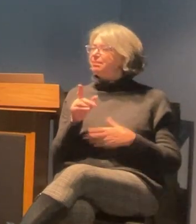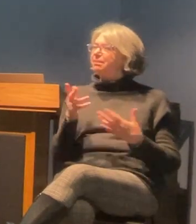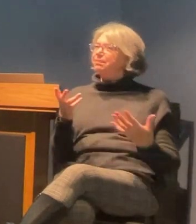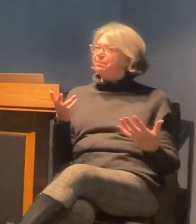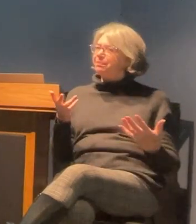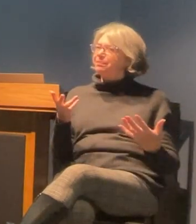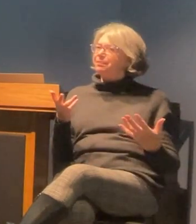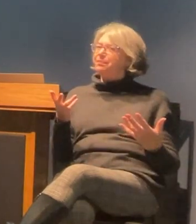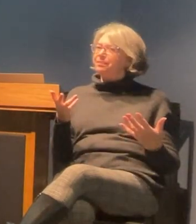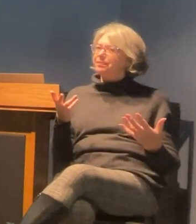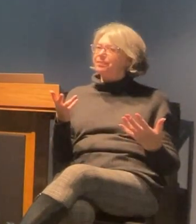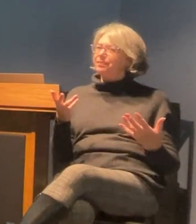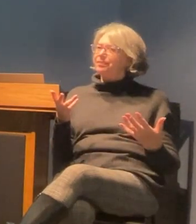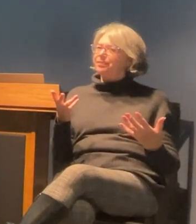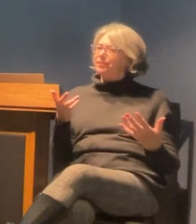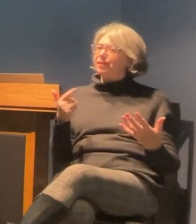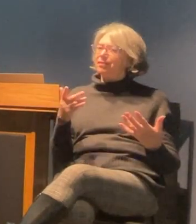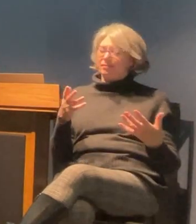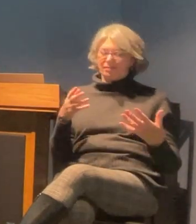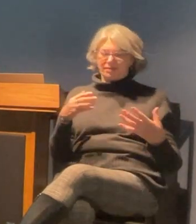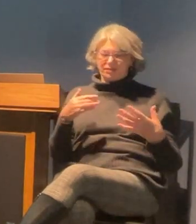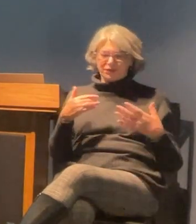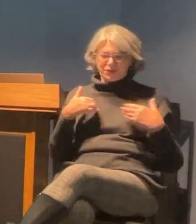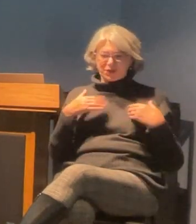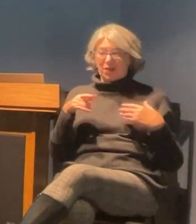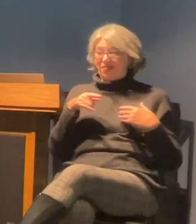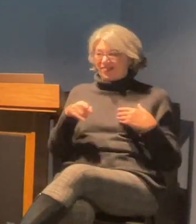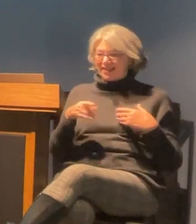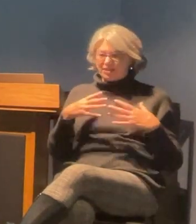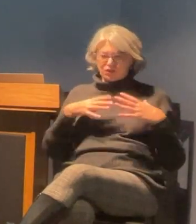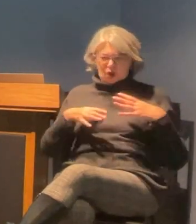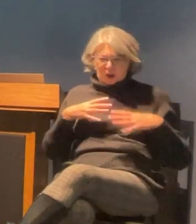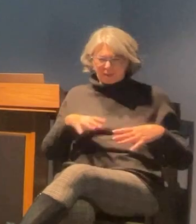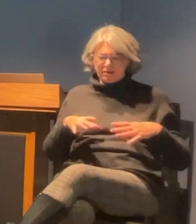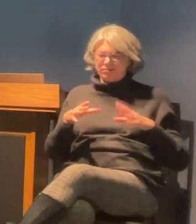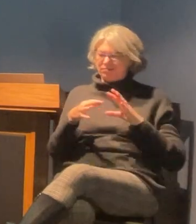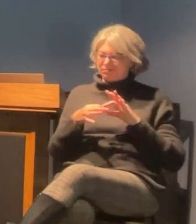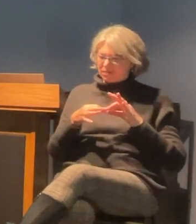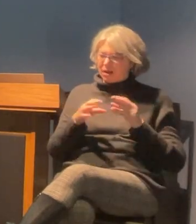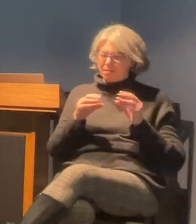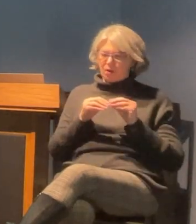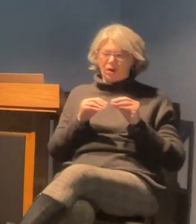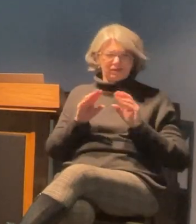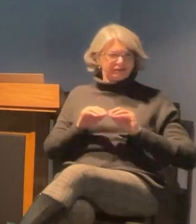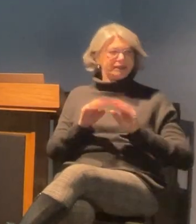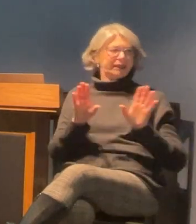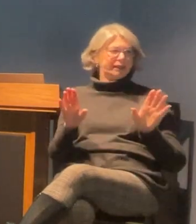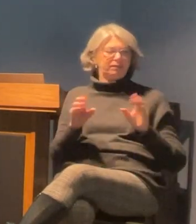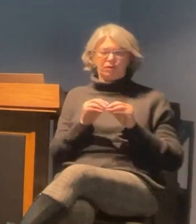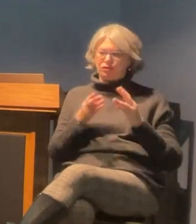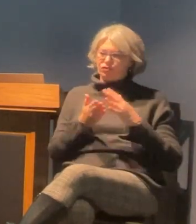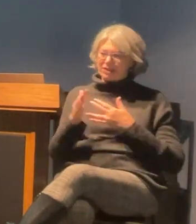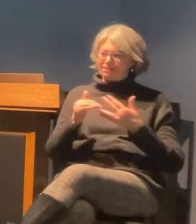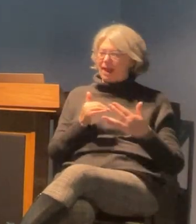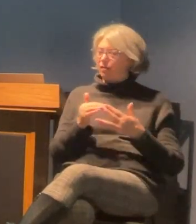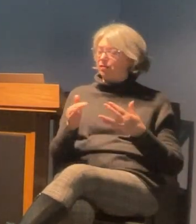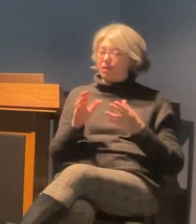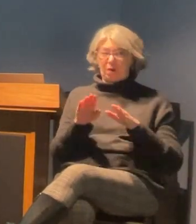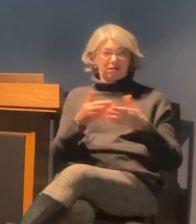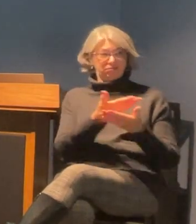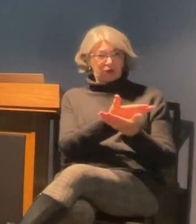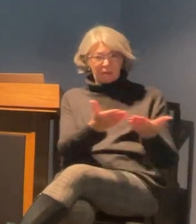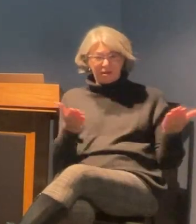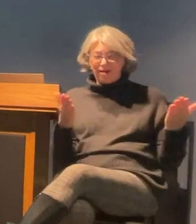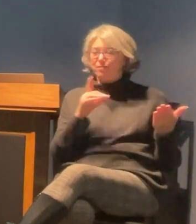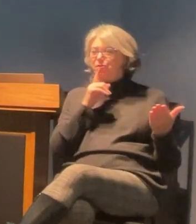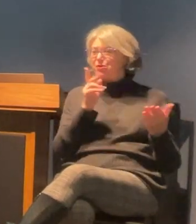make this process or these garments more transparent. I really love that. So I want to open it up because I'm sure people